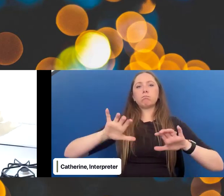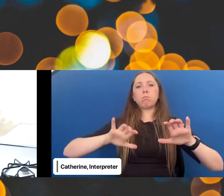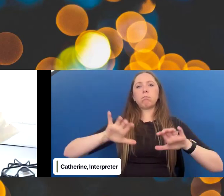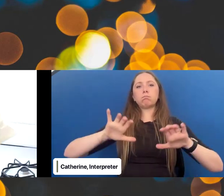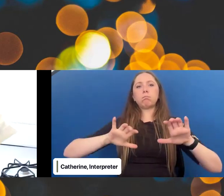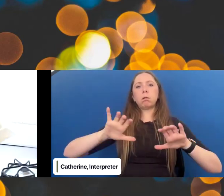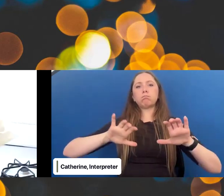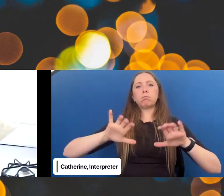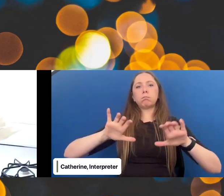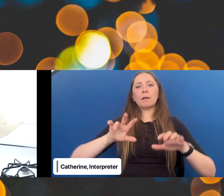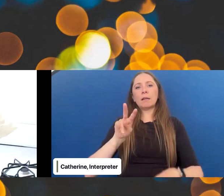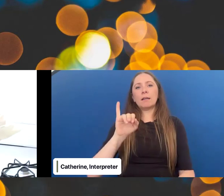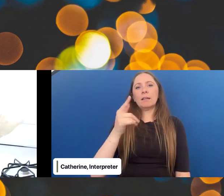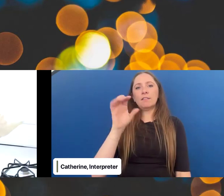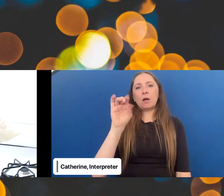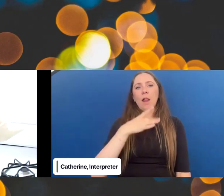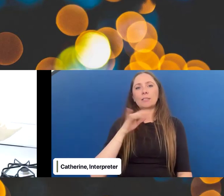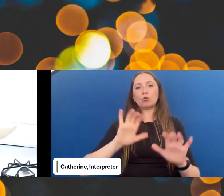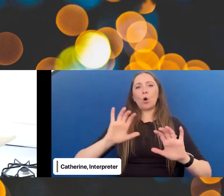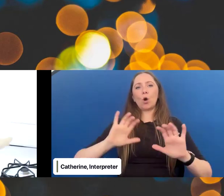how Vico likes to twerk when the camera is not rolling.